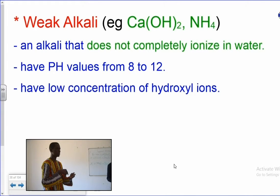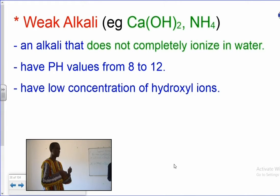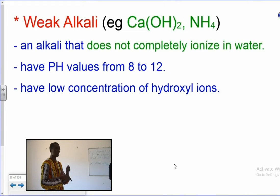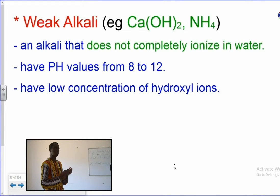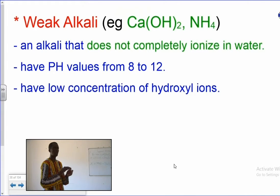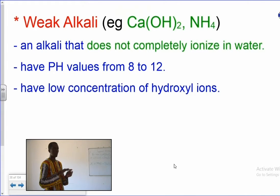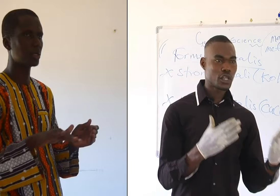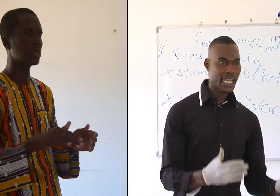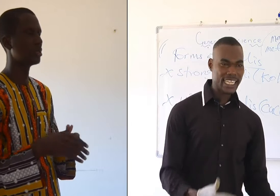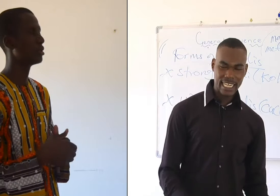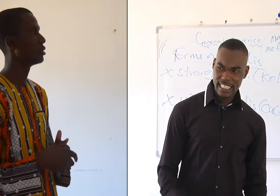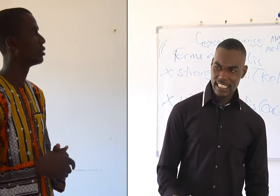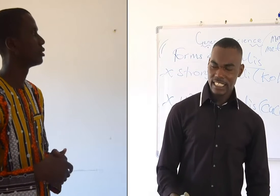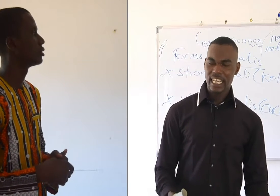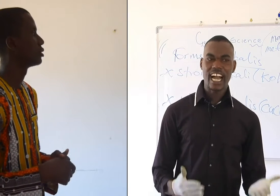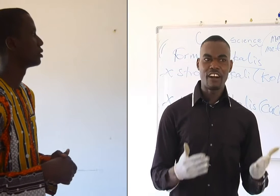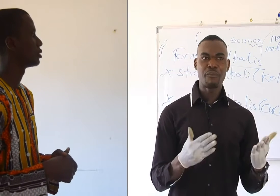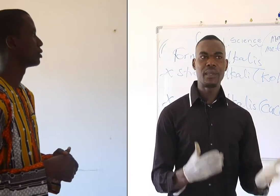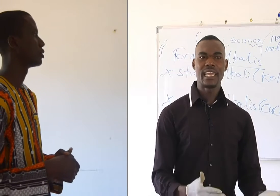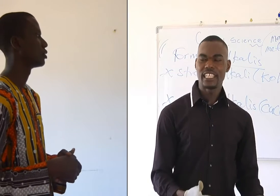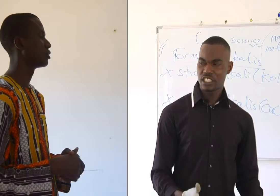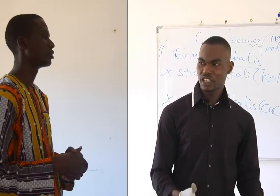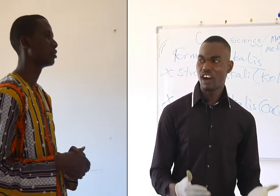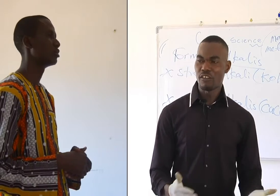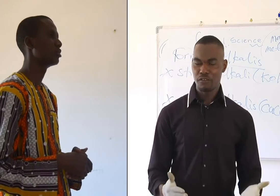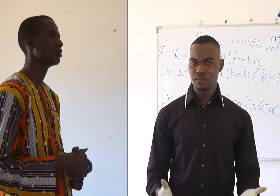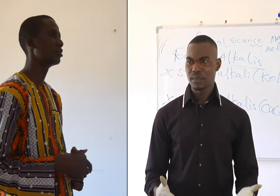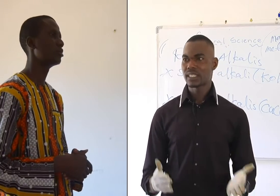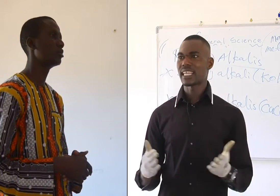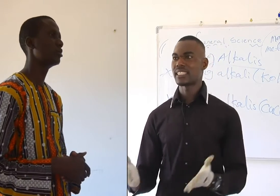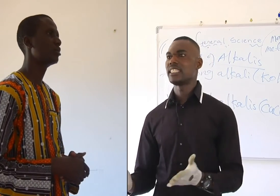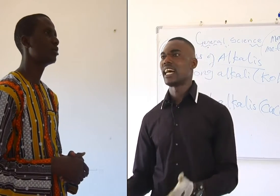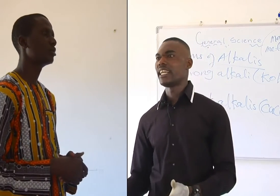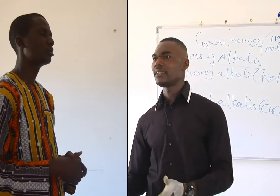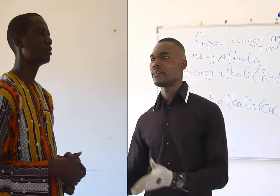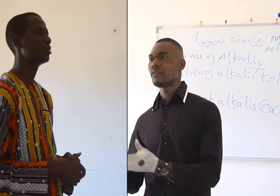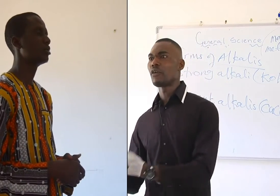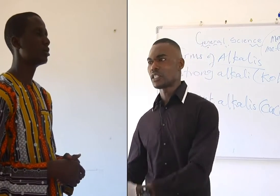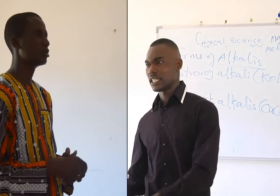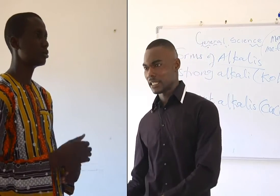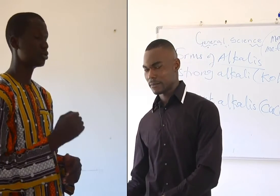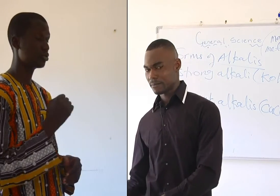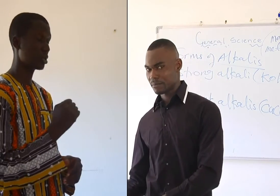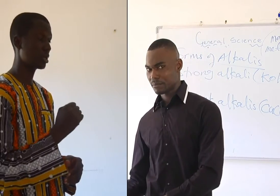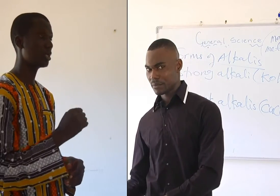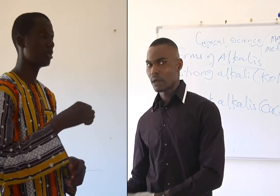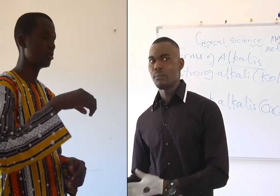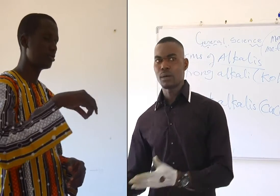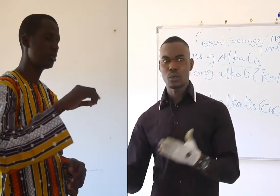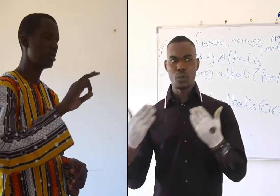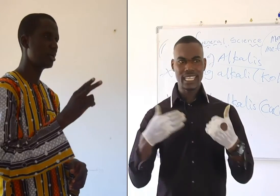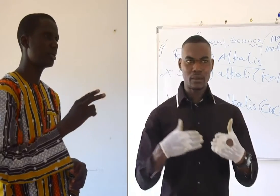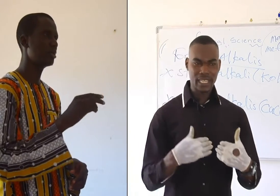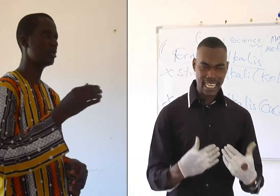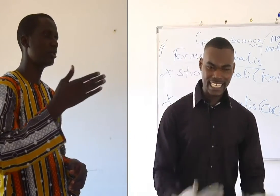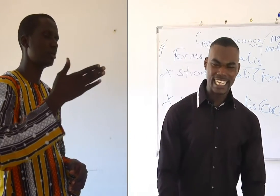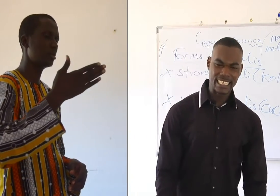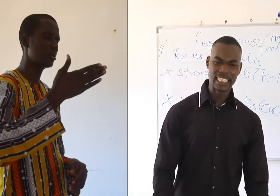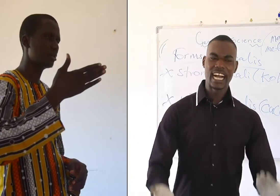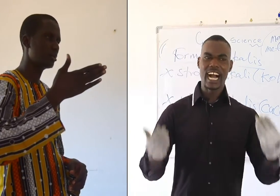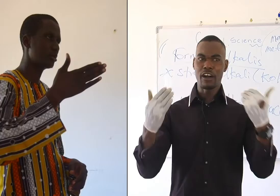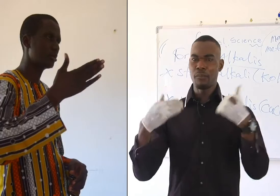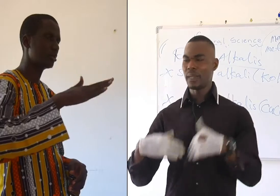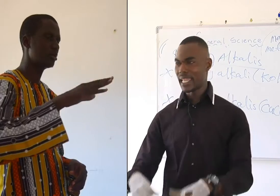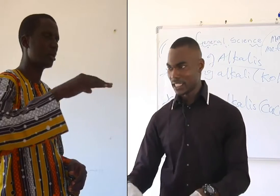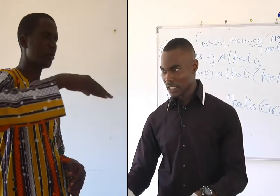that. Strong alkalis have pH of 13 and 14, but weak